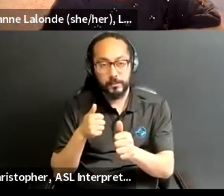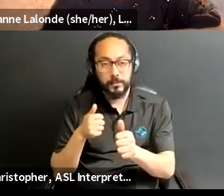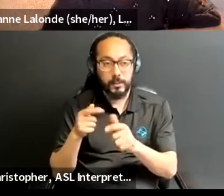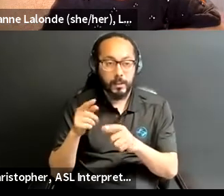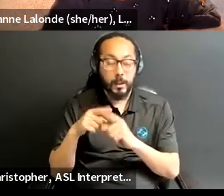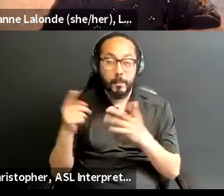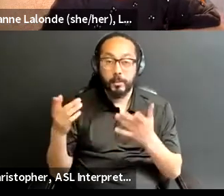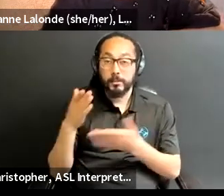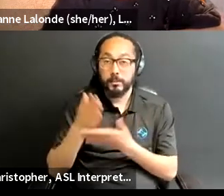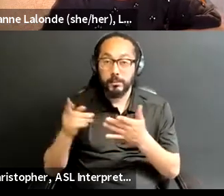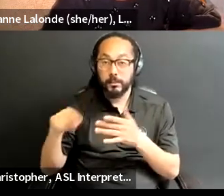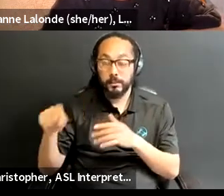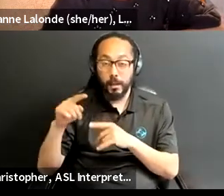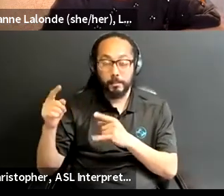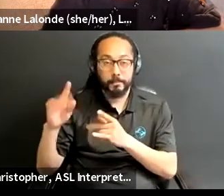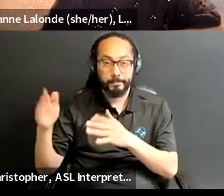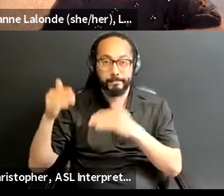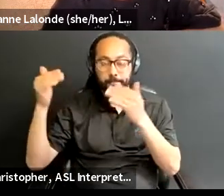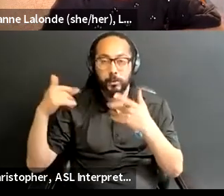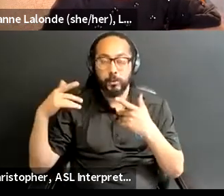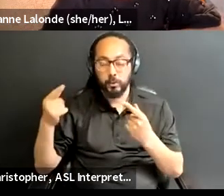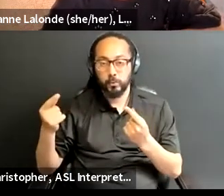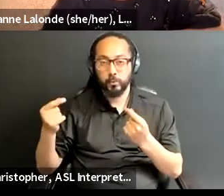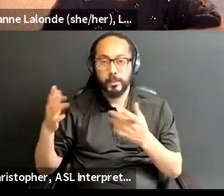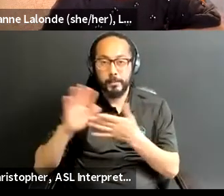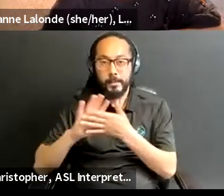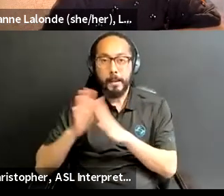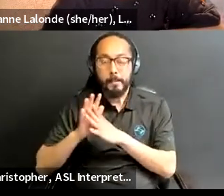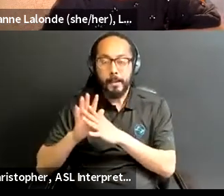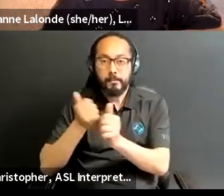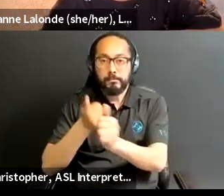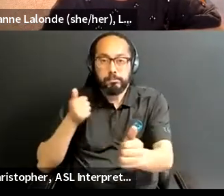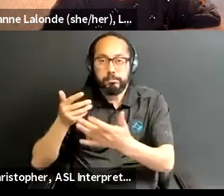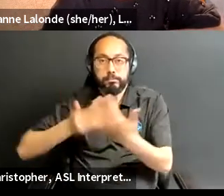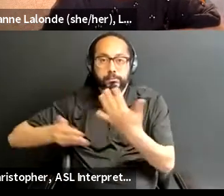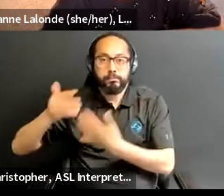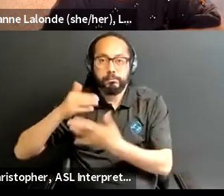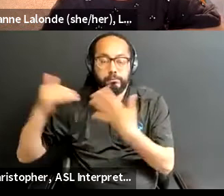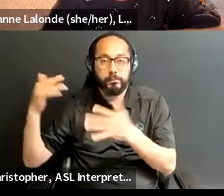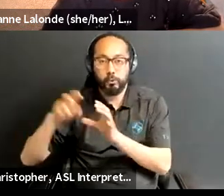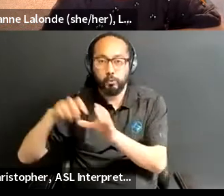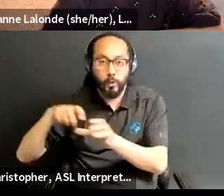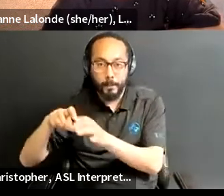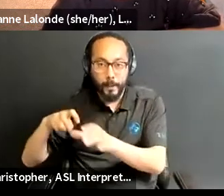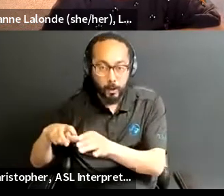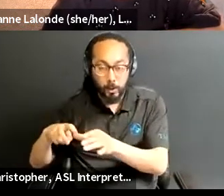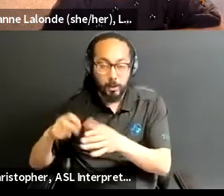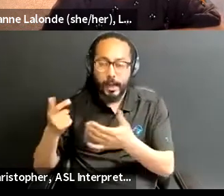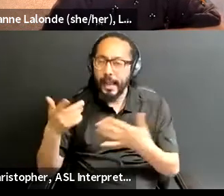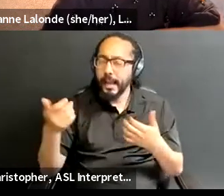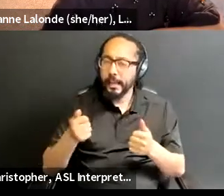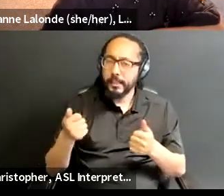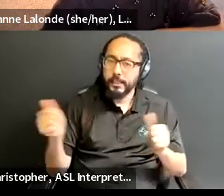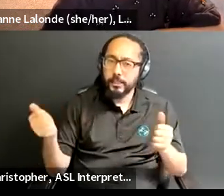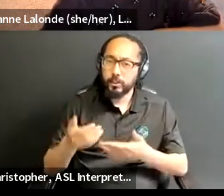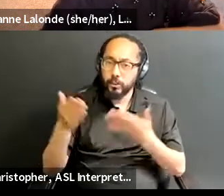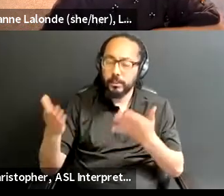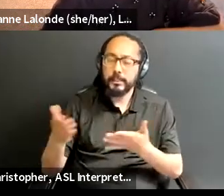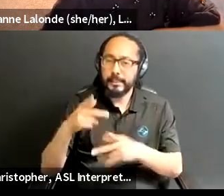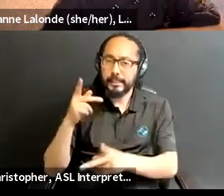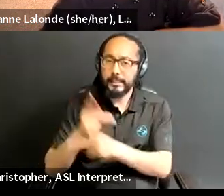of attrition/dropout. Have you faced this challenge? And do you have any suggestions or observations on how to keep men and boys engaged